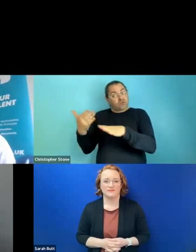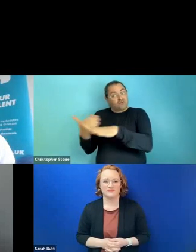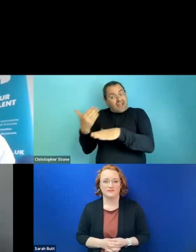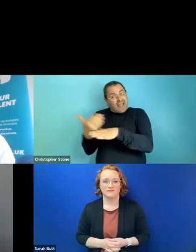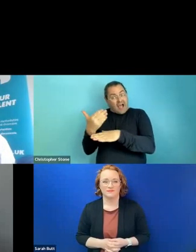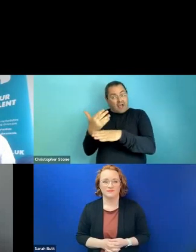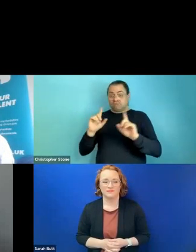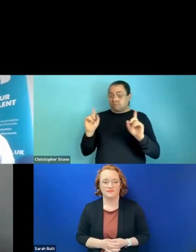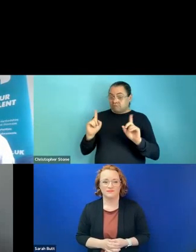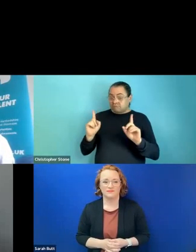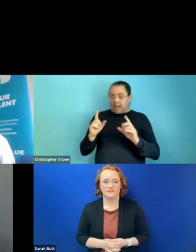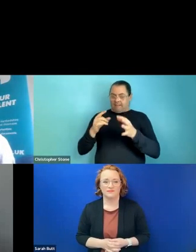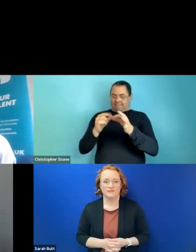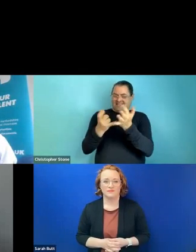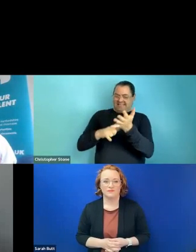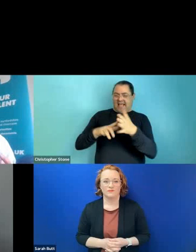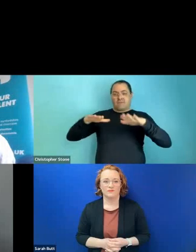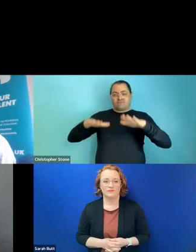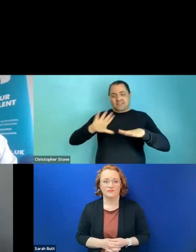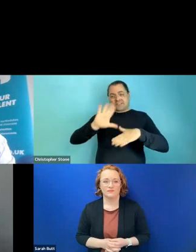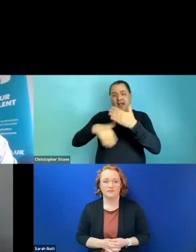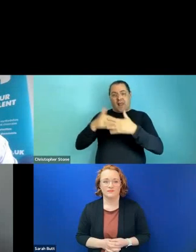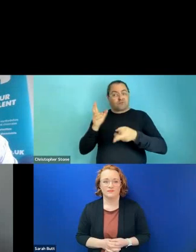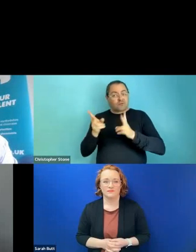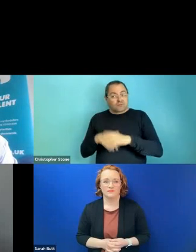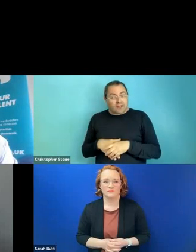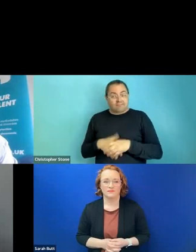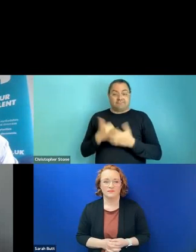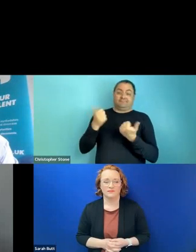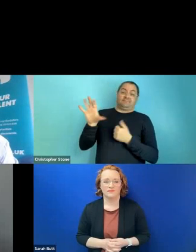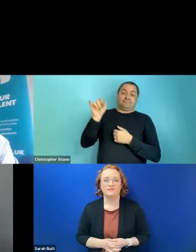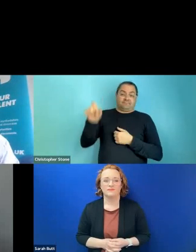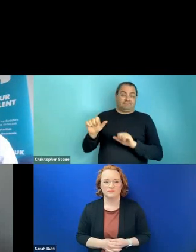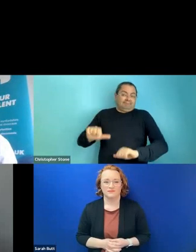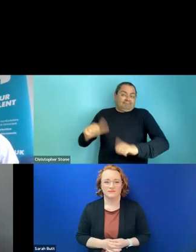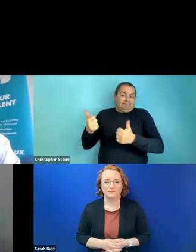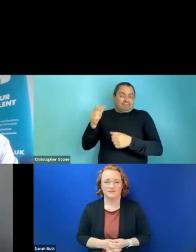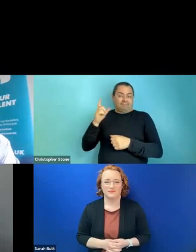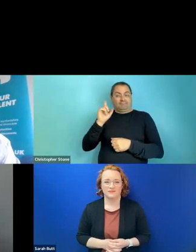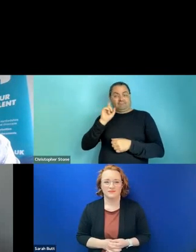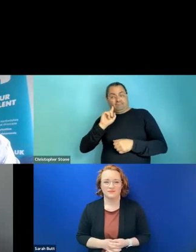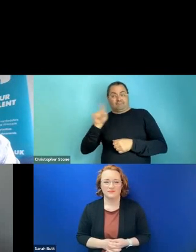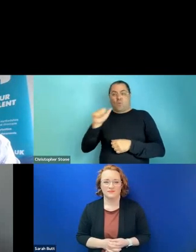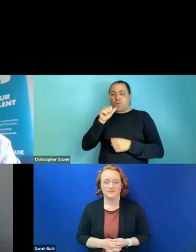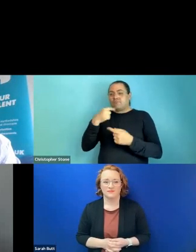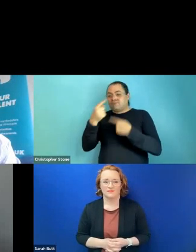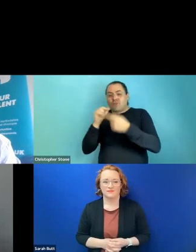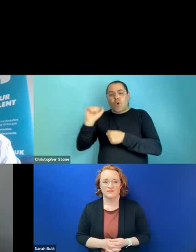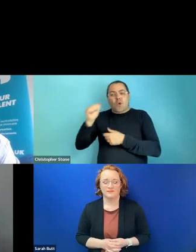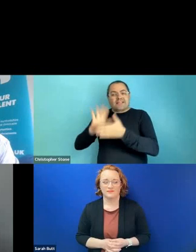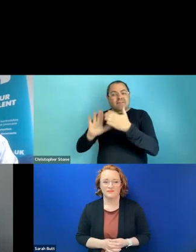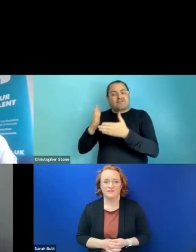a British Sign Language interpreter. We've got a fantastic panelist with us who is going to share her experiences with you